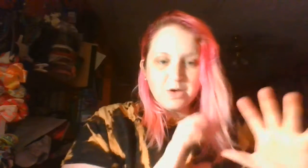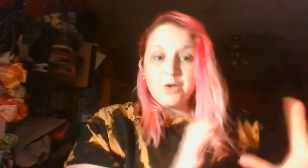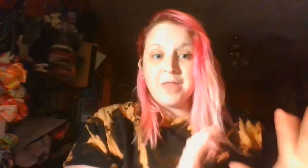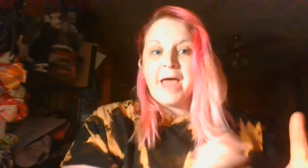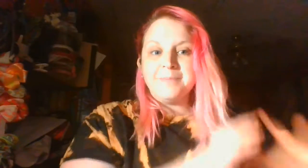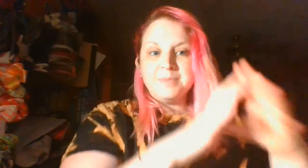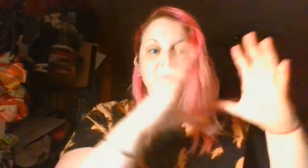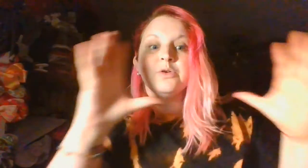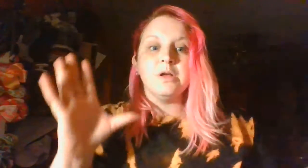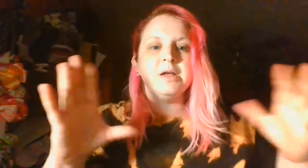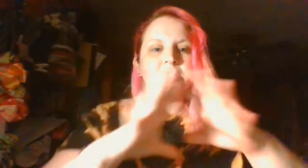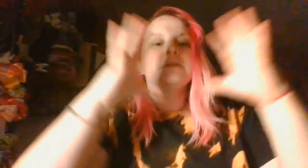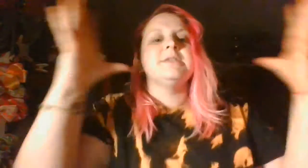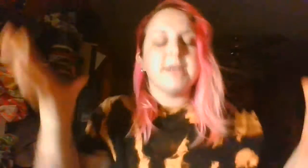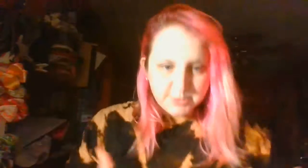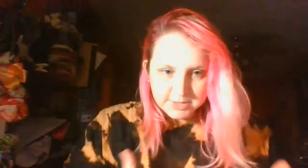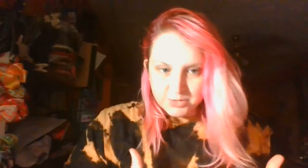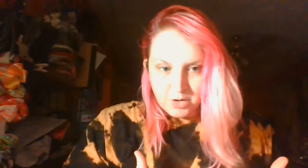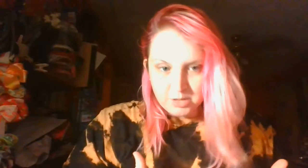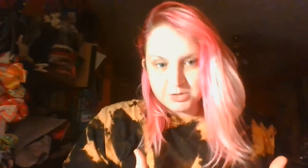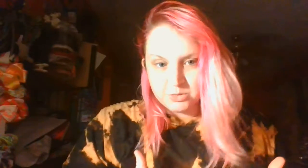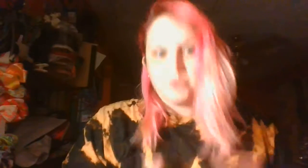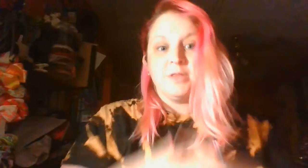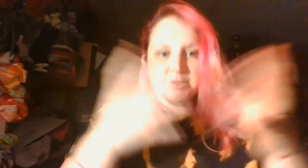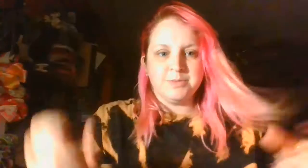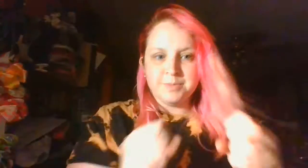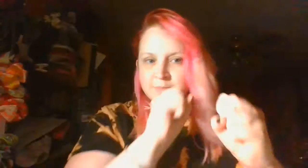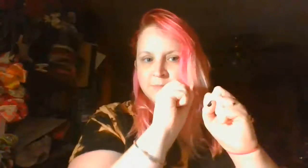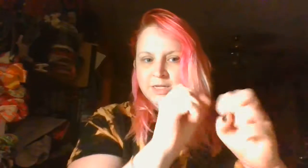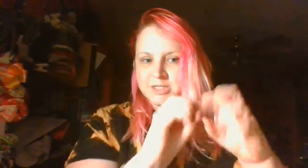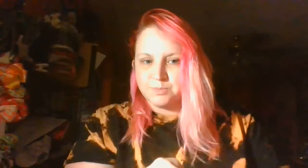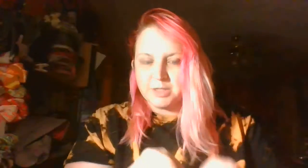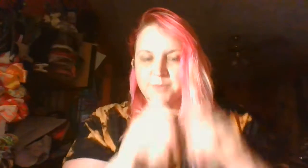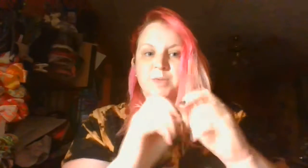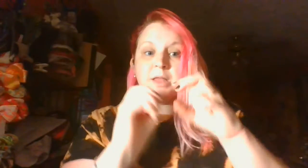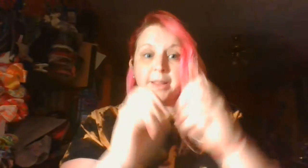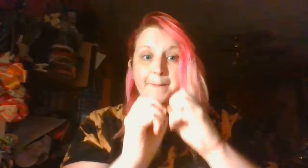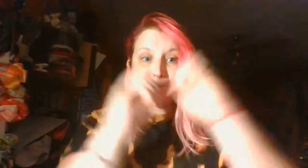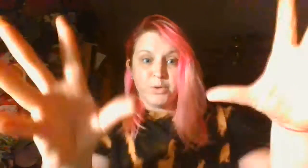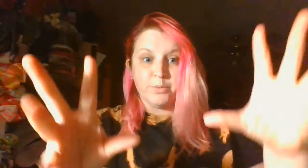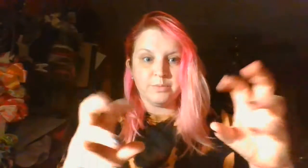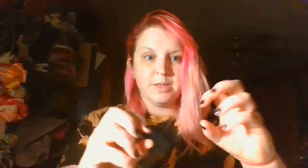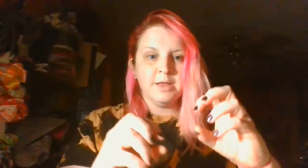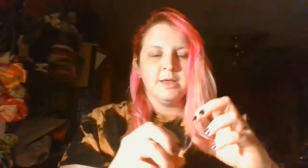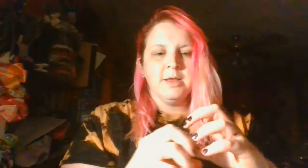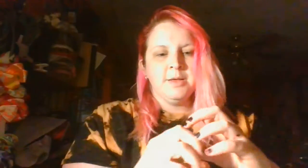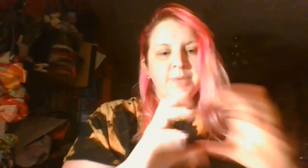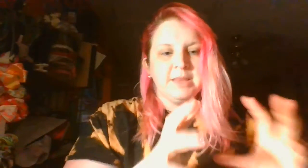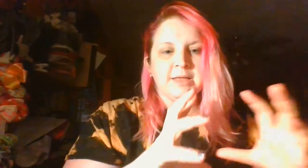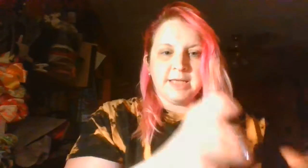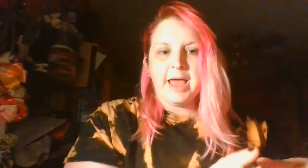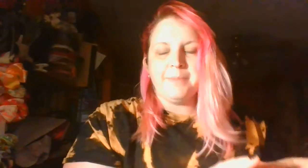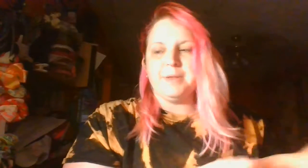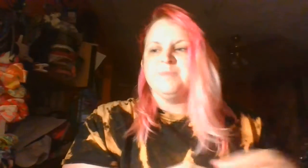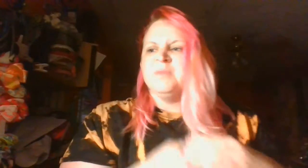all that is all discussed within their chronological order. These are not just blips, but like, boom, big things that happen.